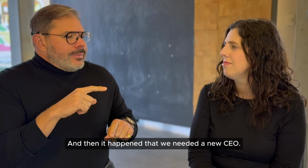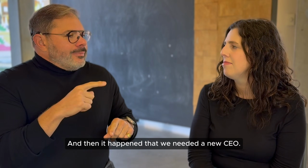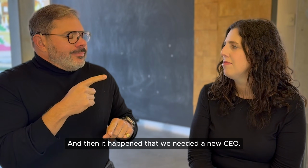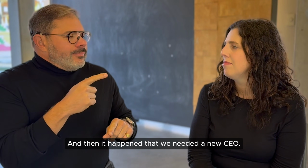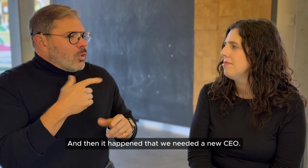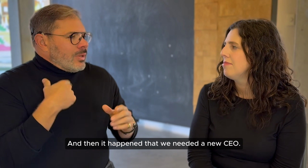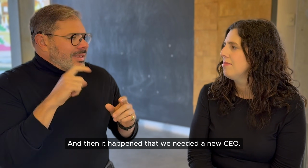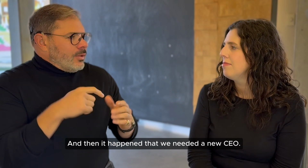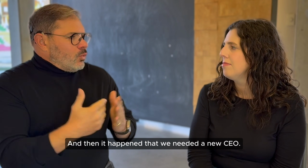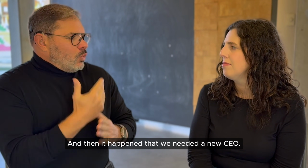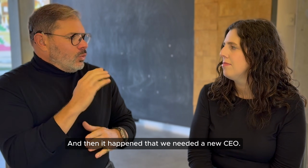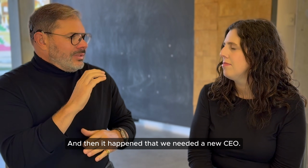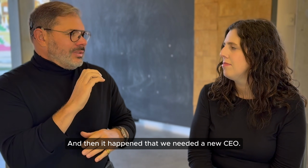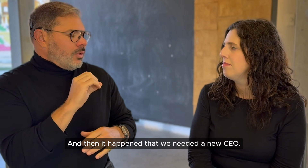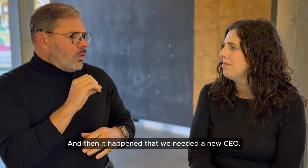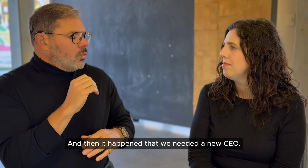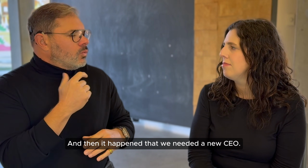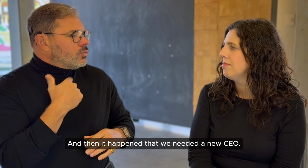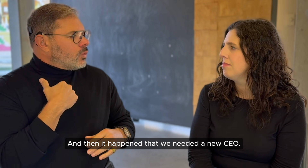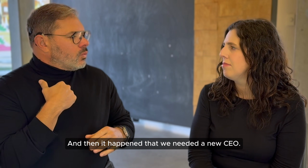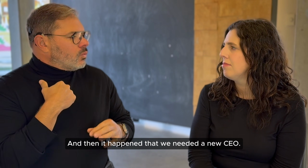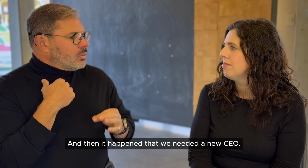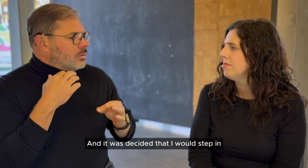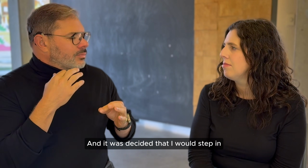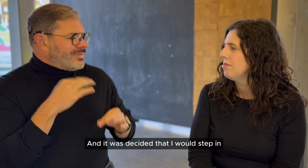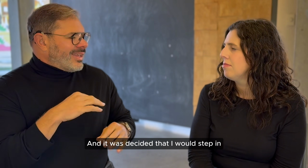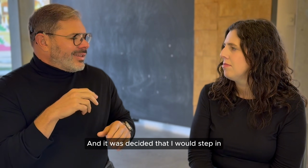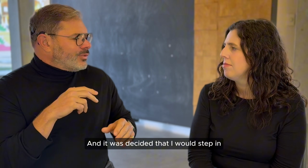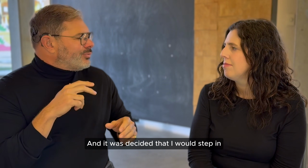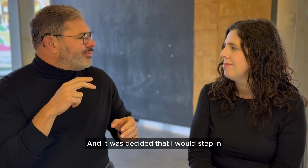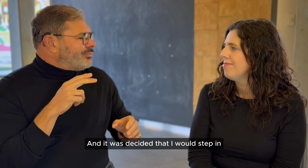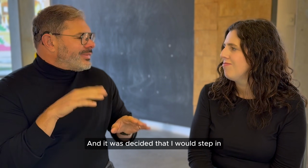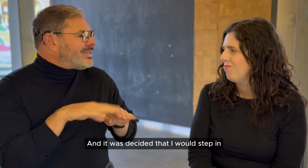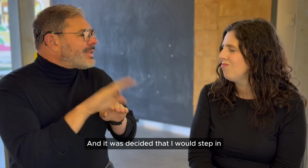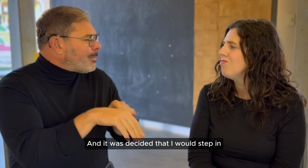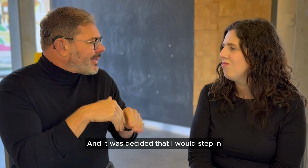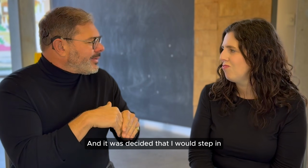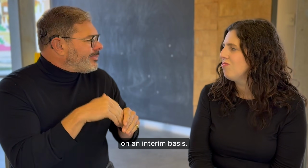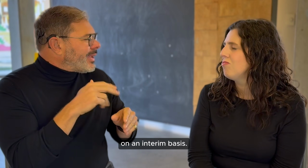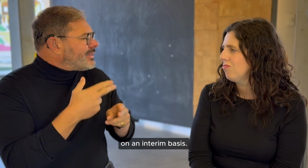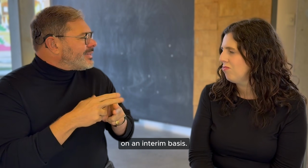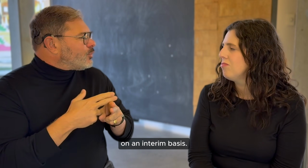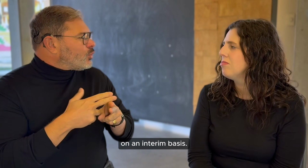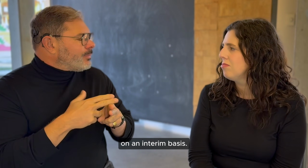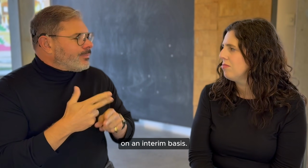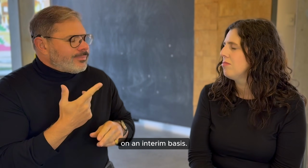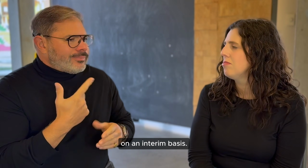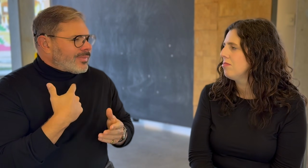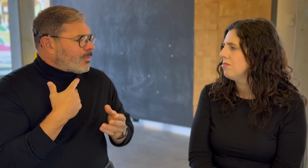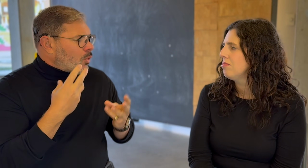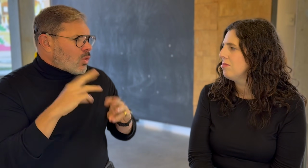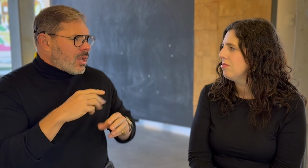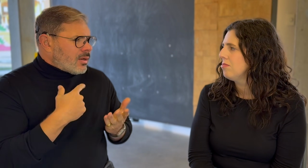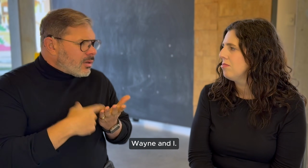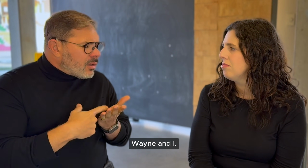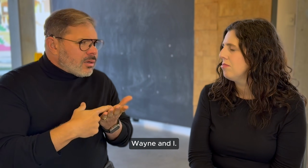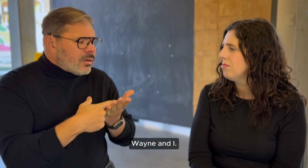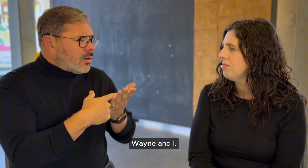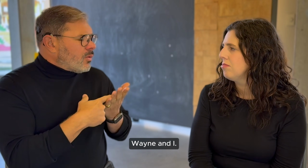it happened that we needed a new CEO, and it was decided that I would step in on an interim basis. Wayne,